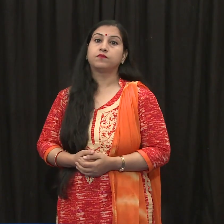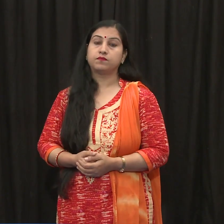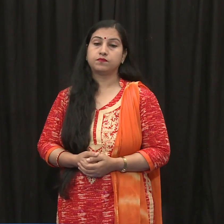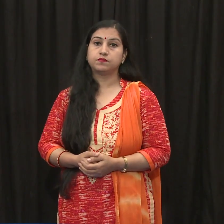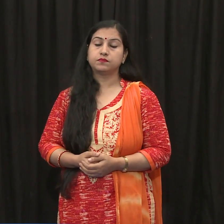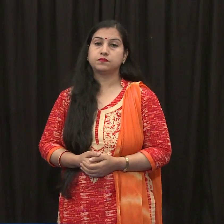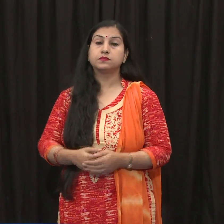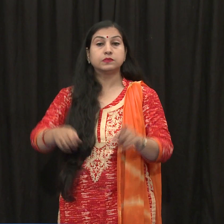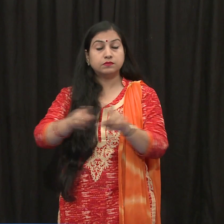and no other law can